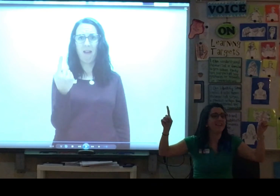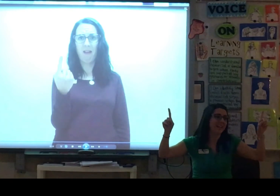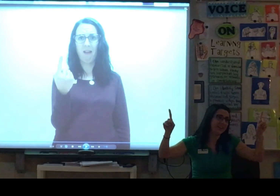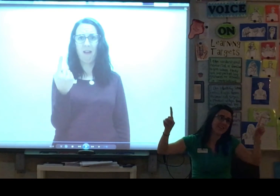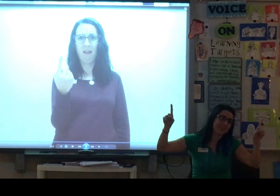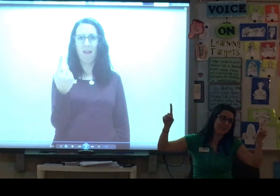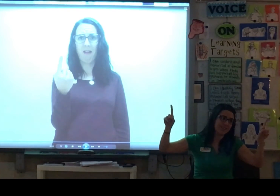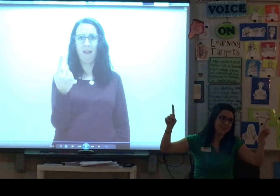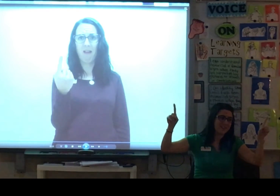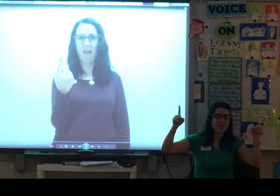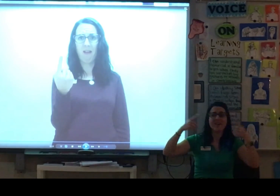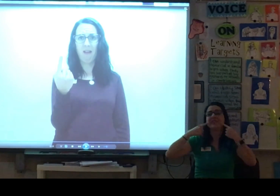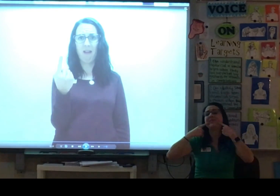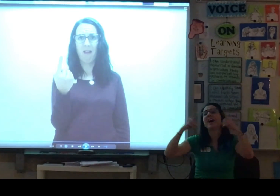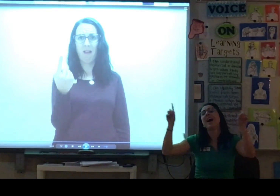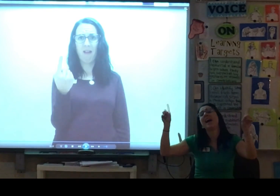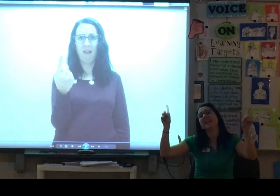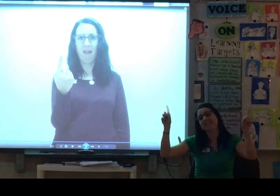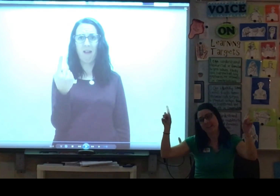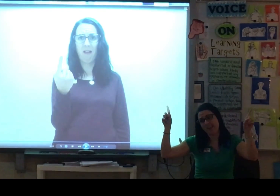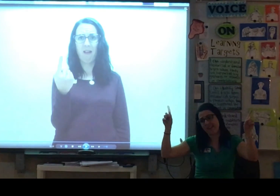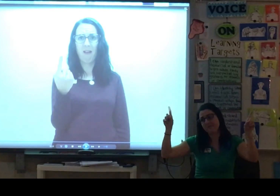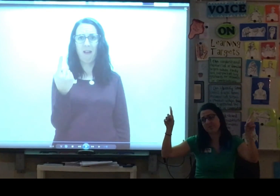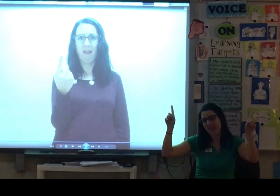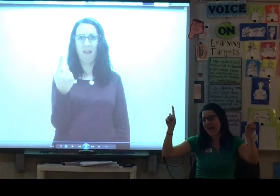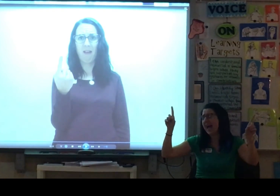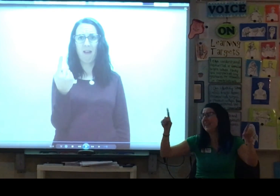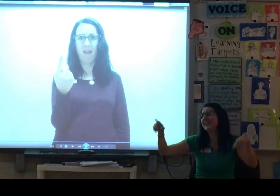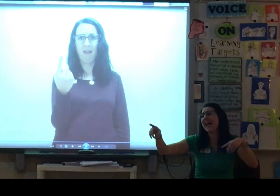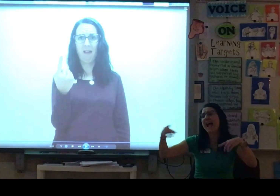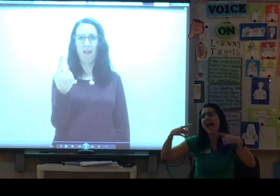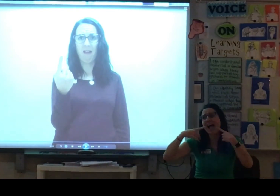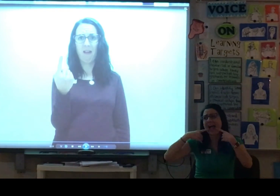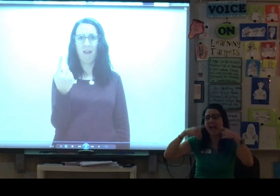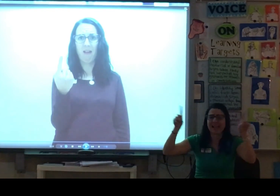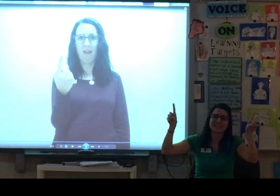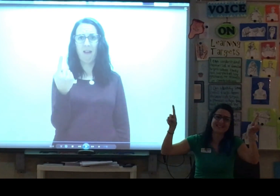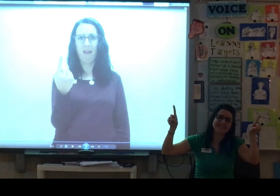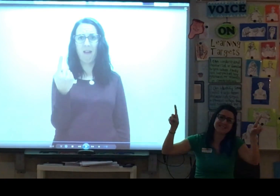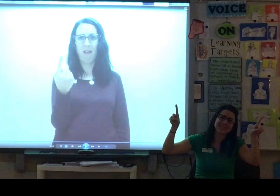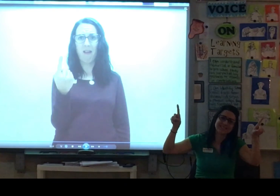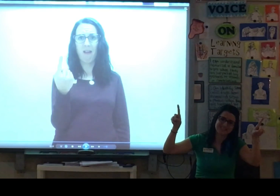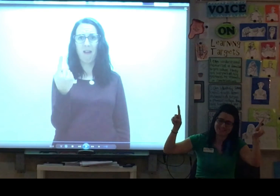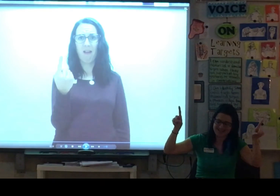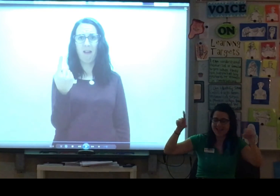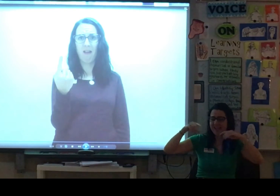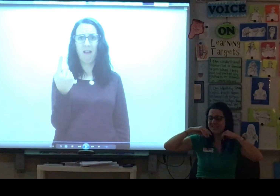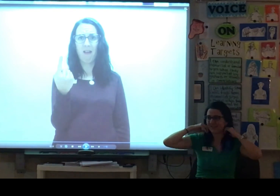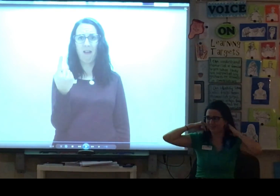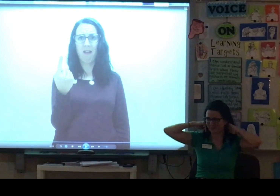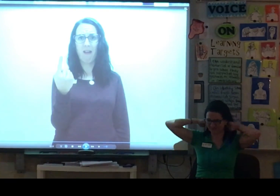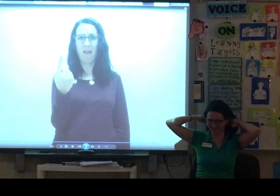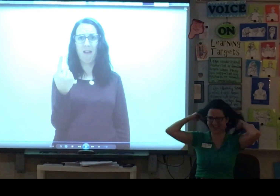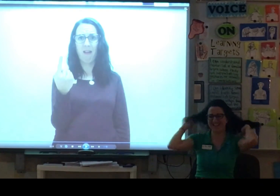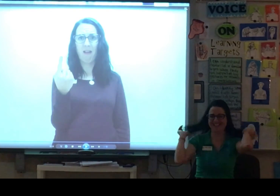finally. Oh. At last. At last. Yes.